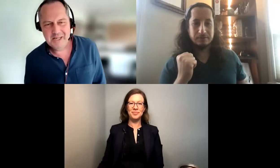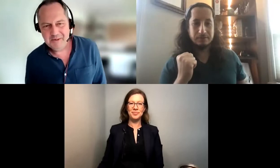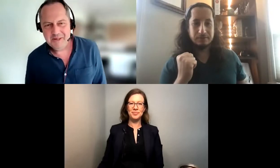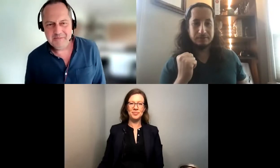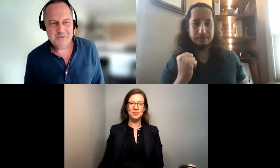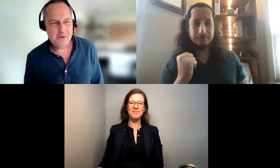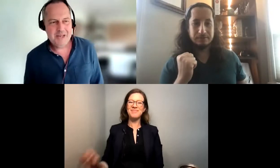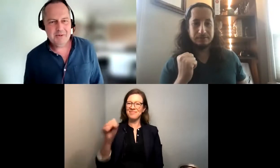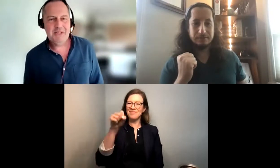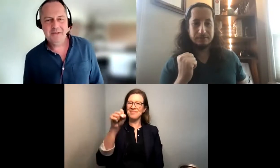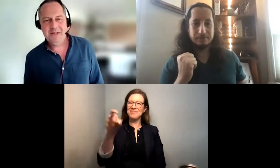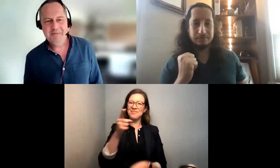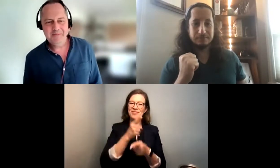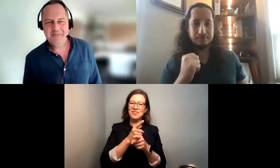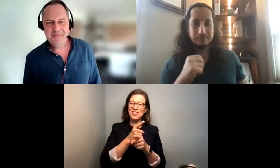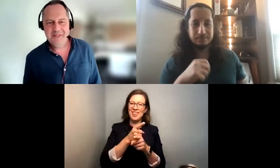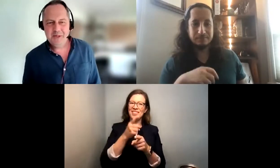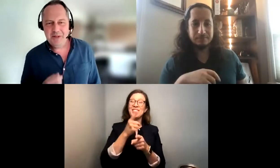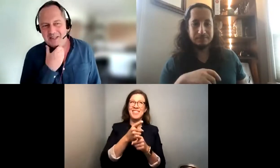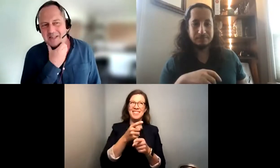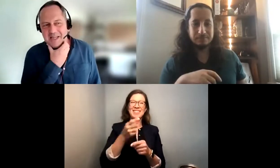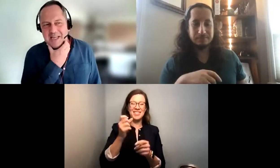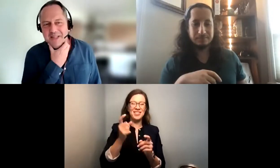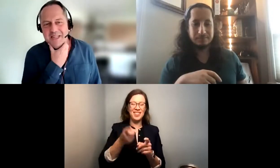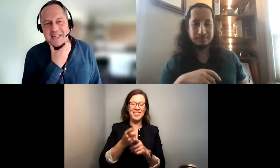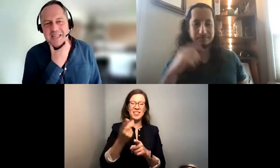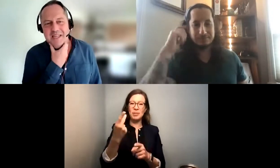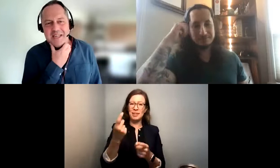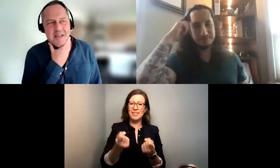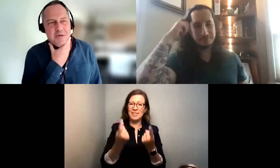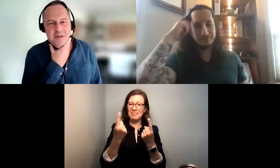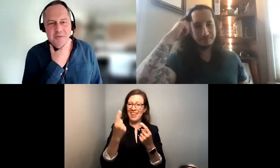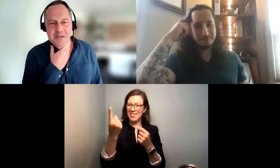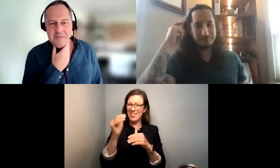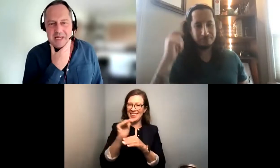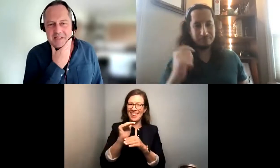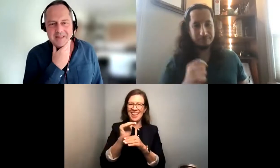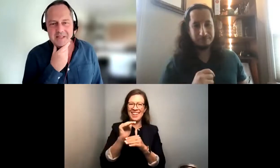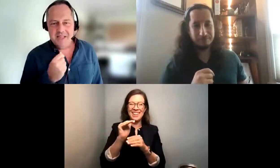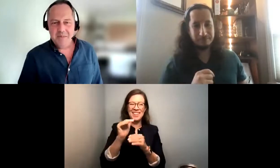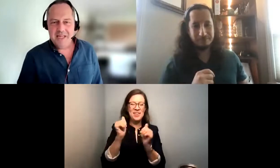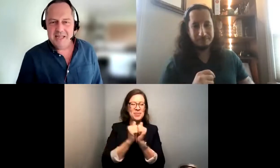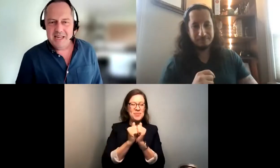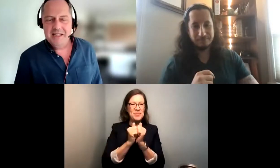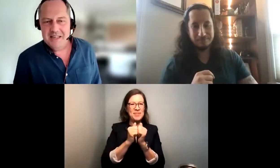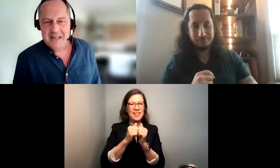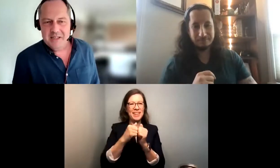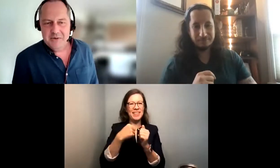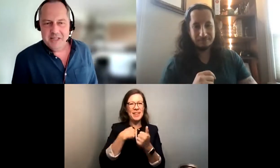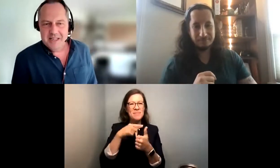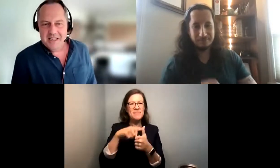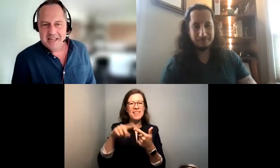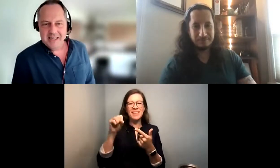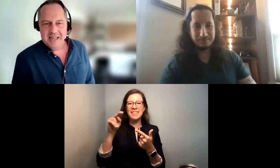perhaps? Yeah. Oh yes, most definitely. We spent an evening with me signing BSL,